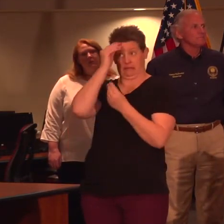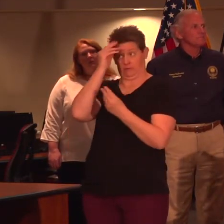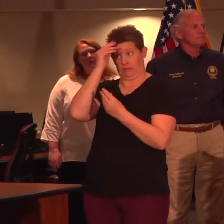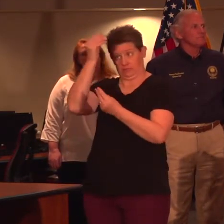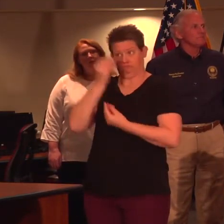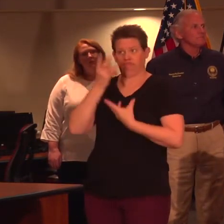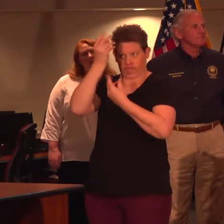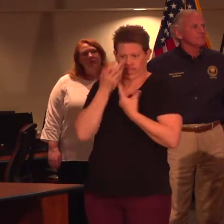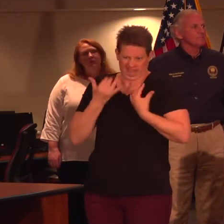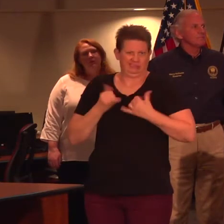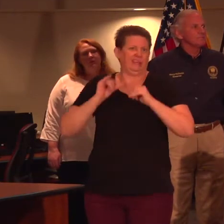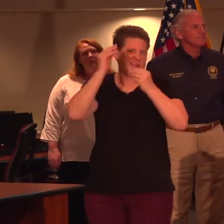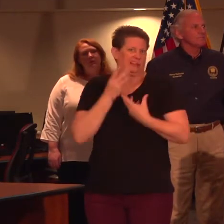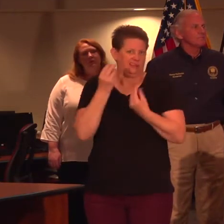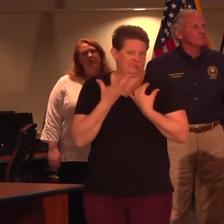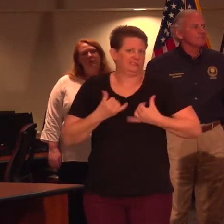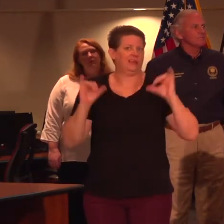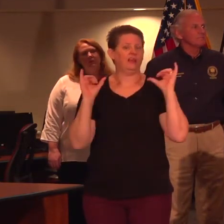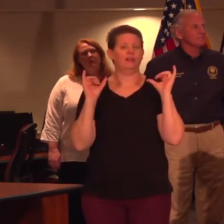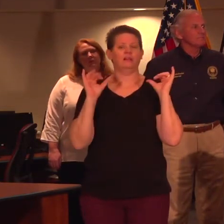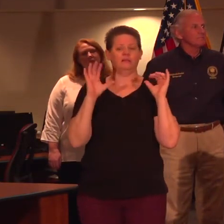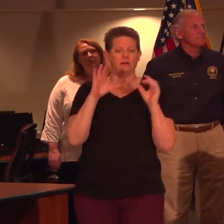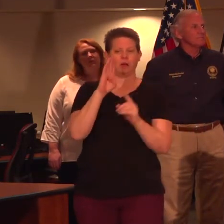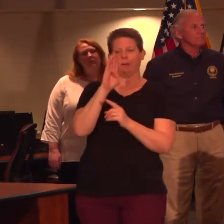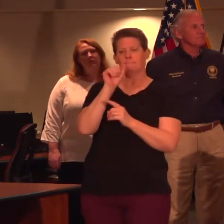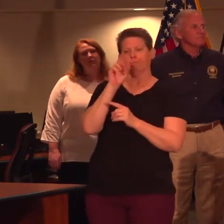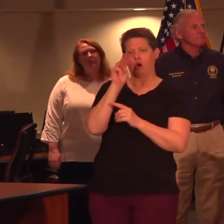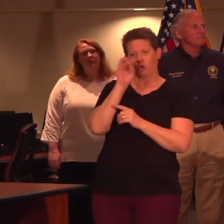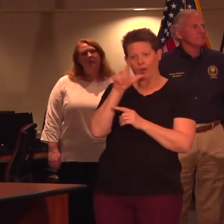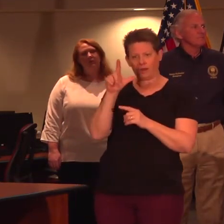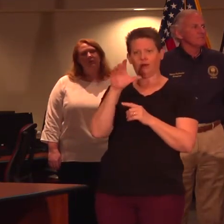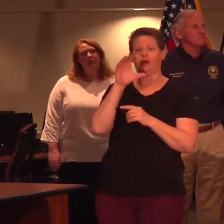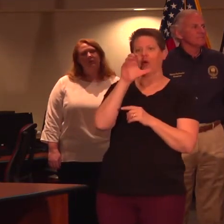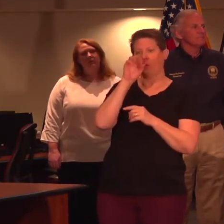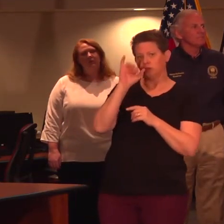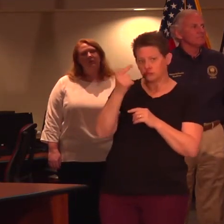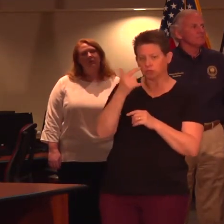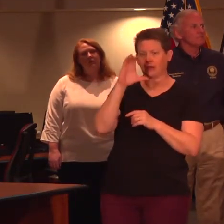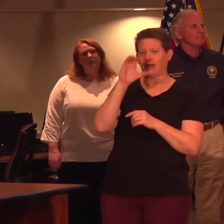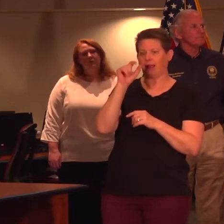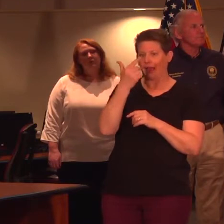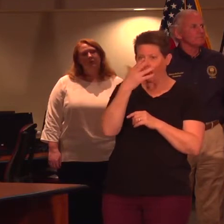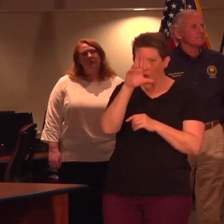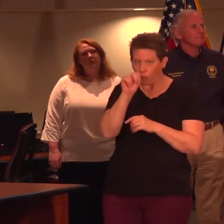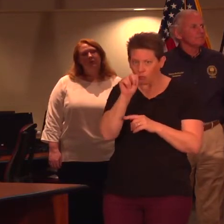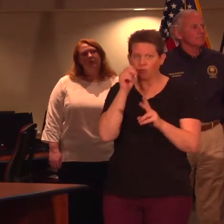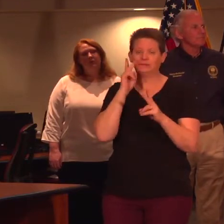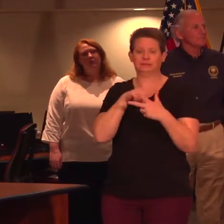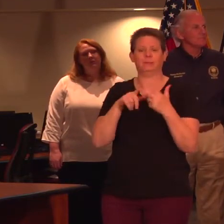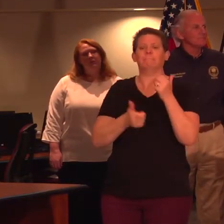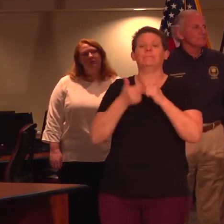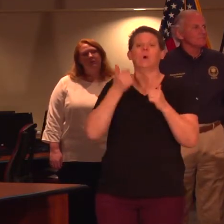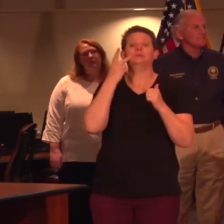speak. It completed in Barnwell, Orangeburg, and Calhoun counties. The worst damage we've seen is